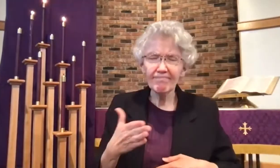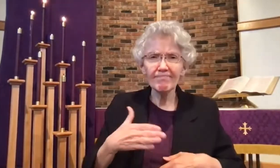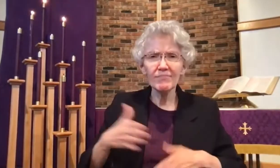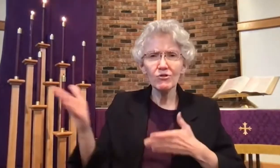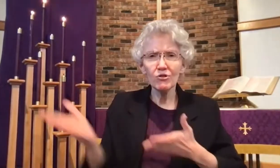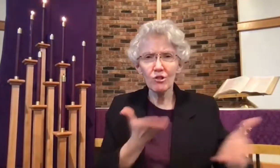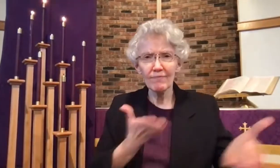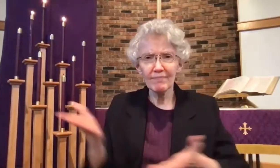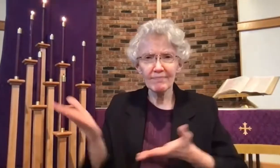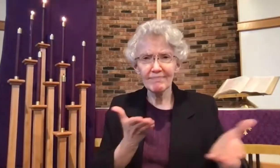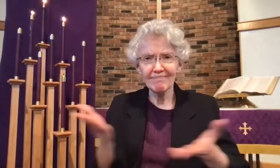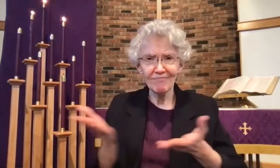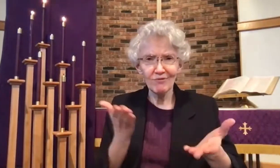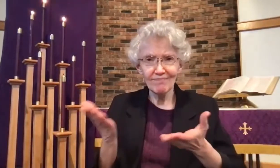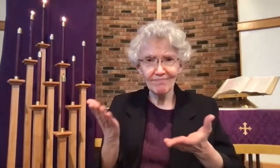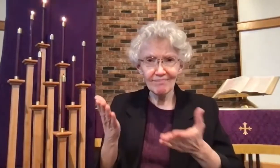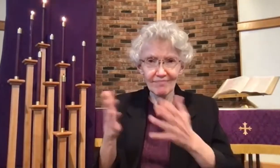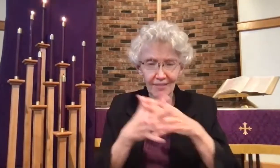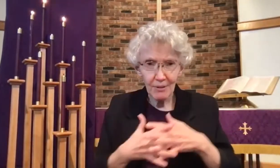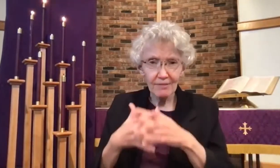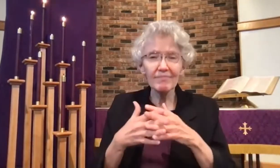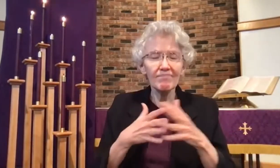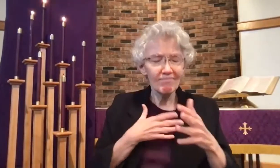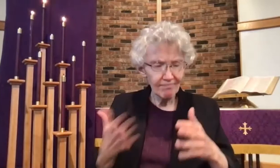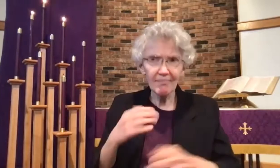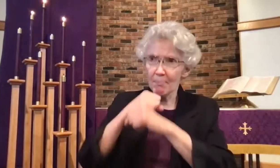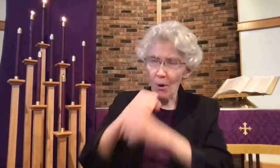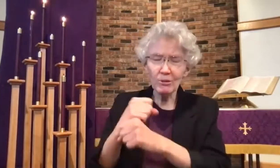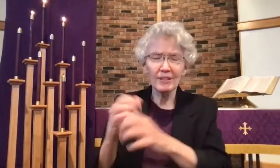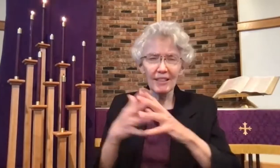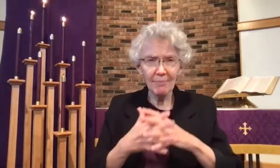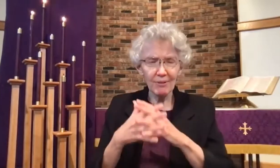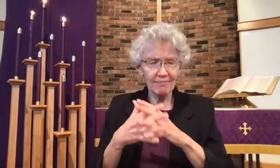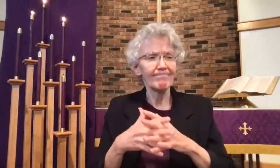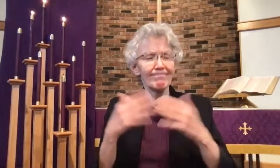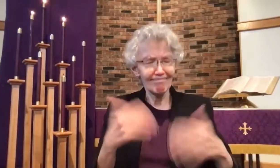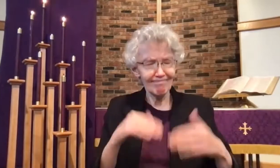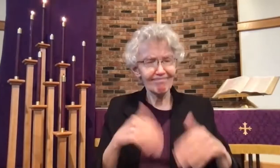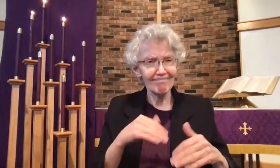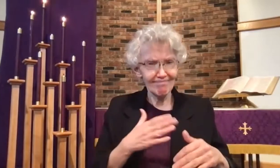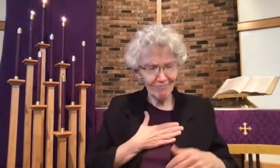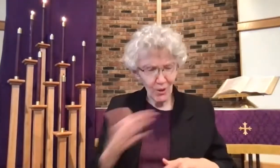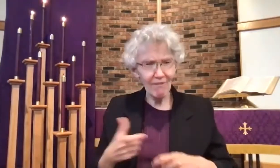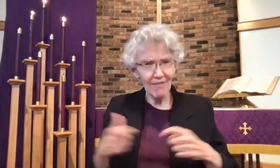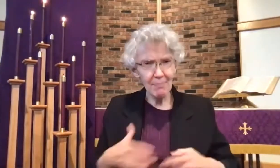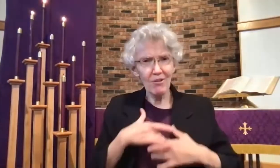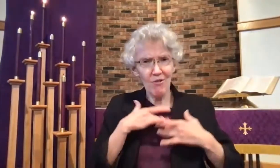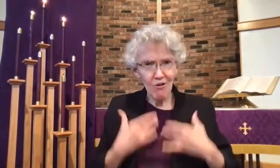to surrender their lives for the freedom of Americans and to protect our